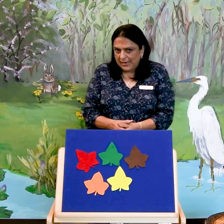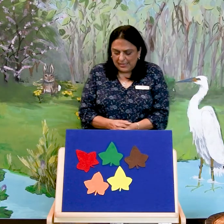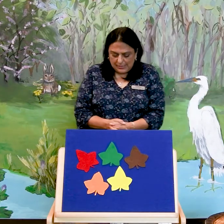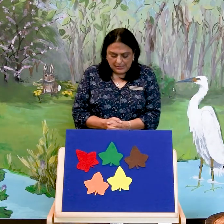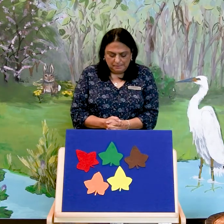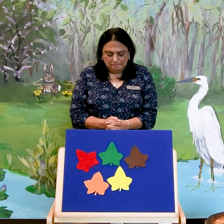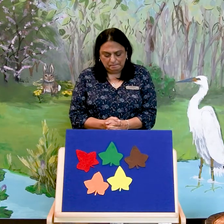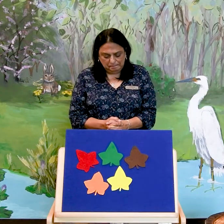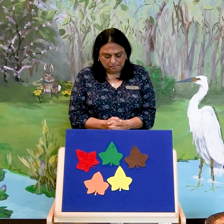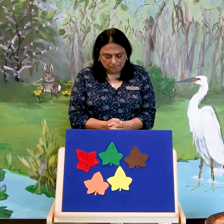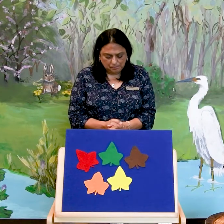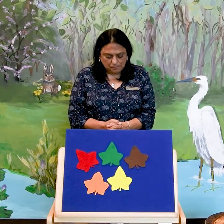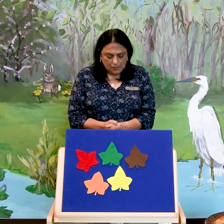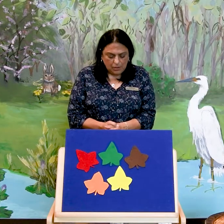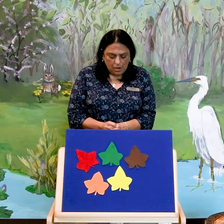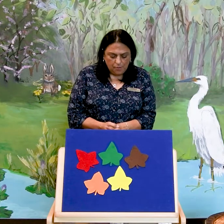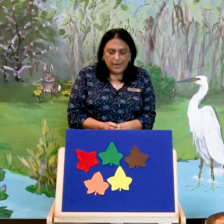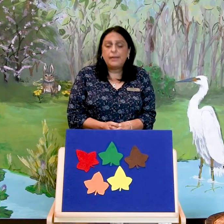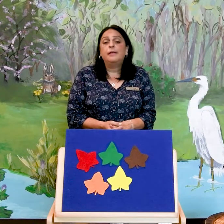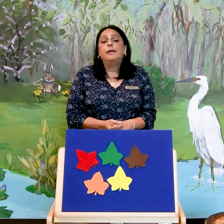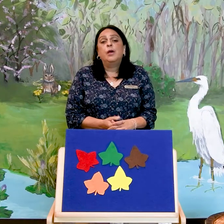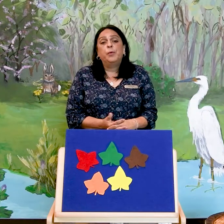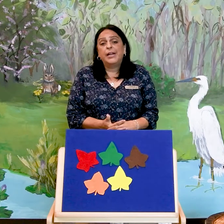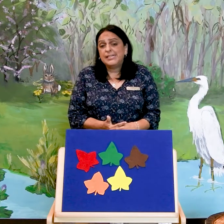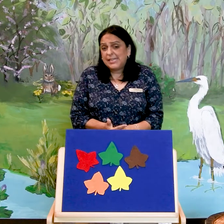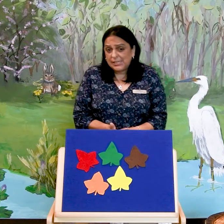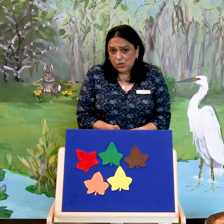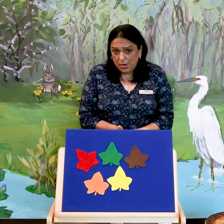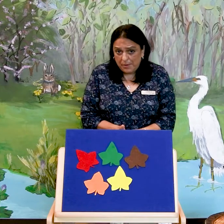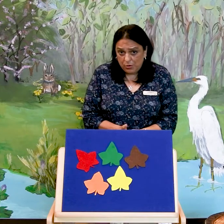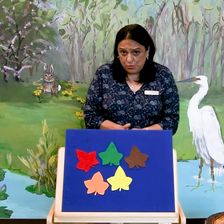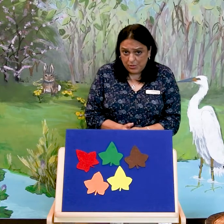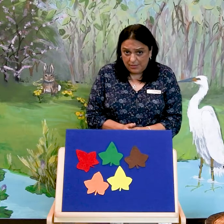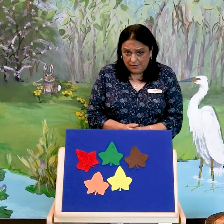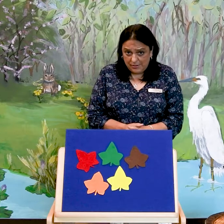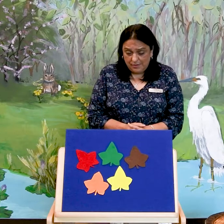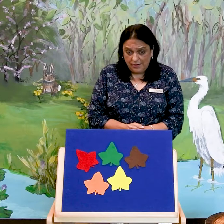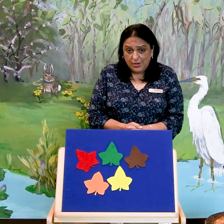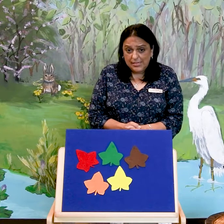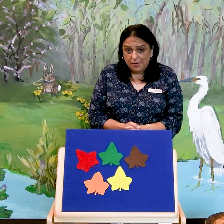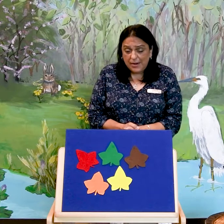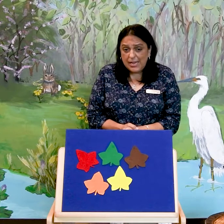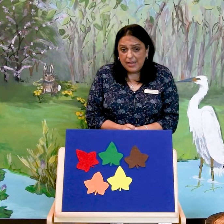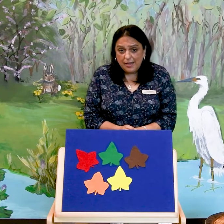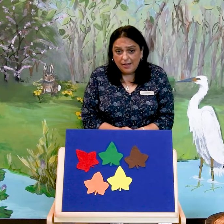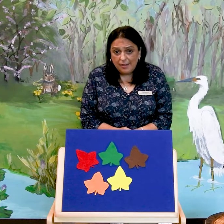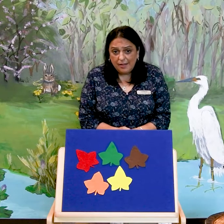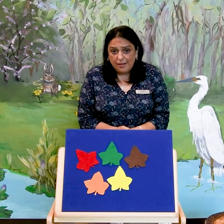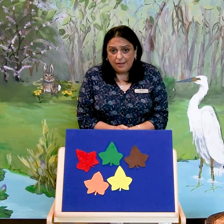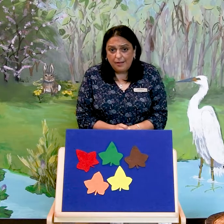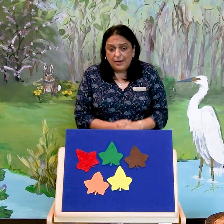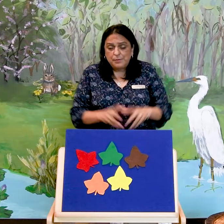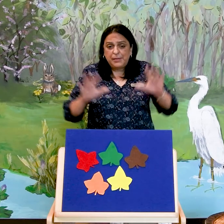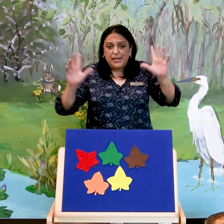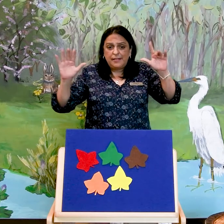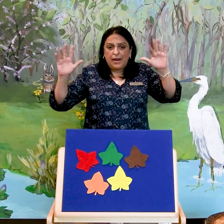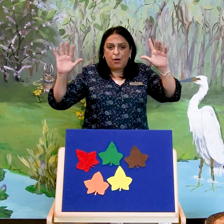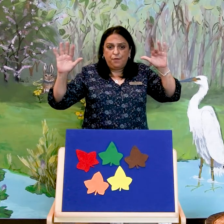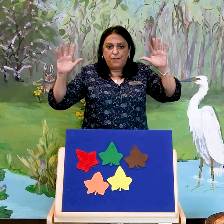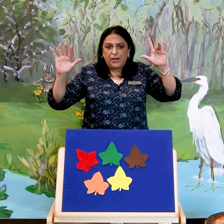partes. All right, we're gonna sing a song about those leaves. You guys are ready? Let's pretend that our fingers